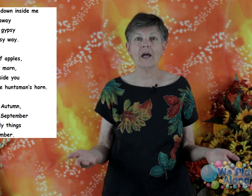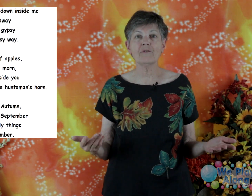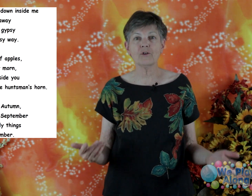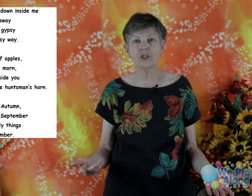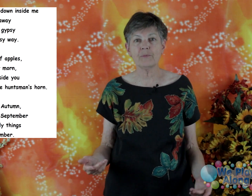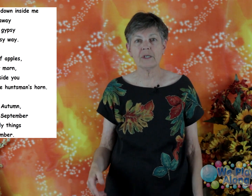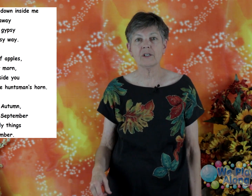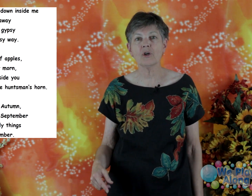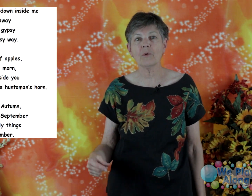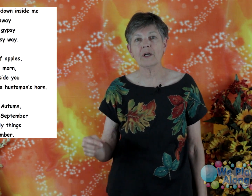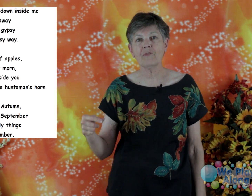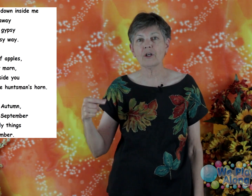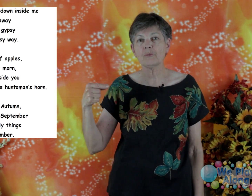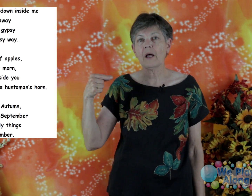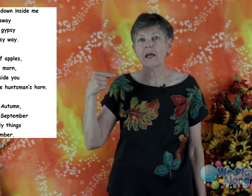for gypsy, so we're going to finger spell it.